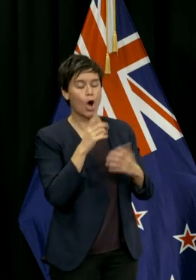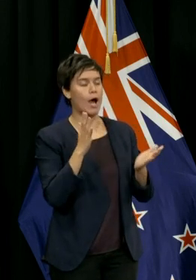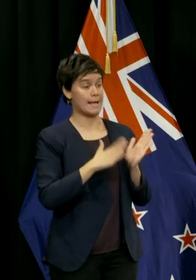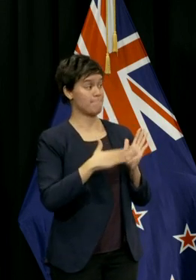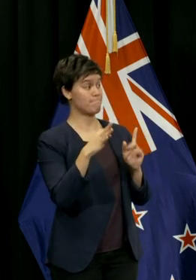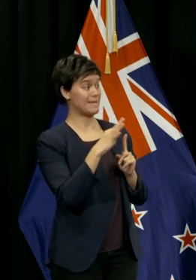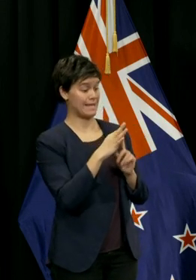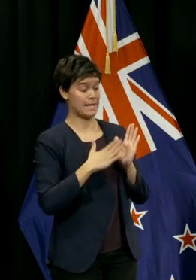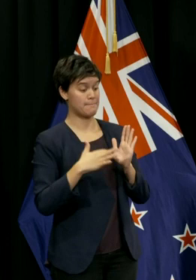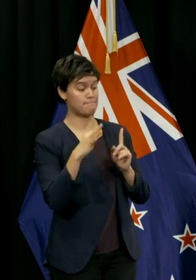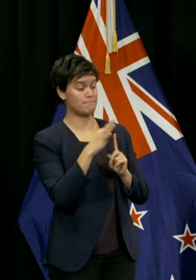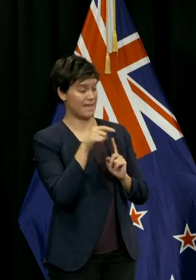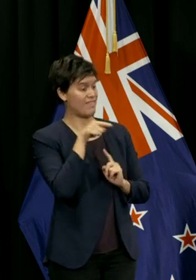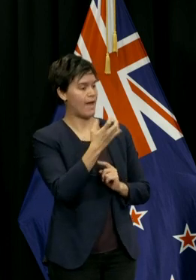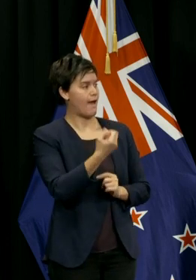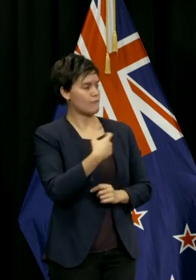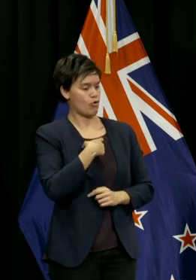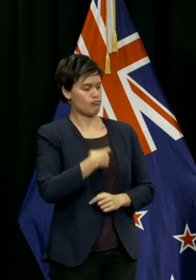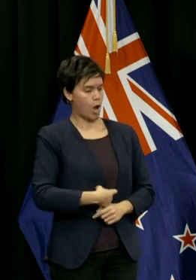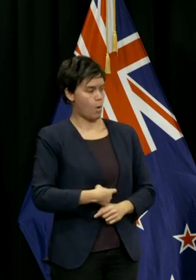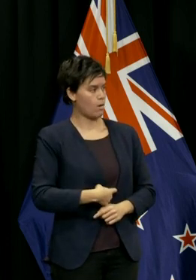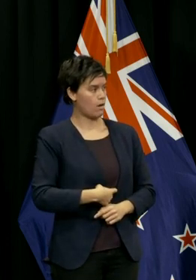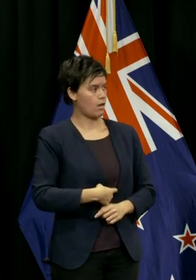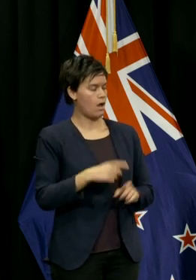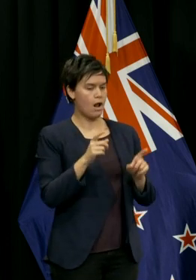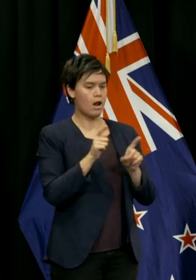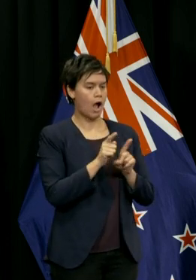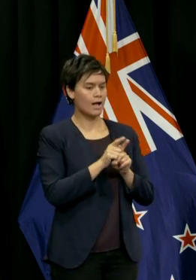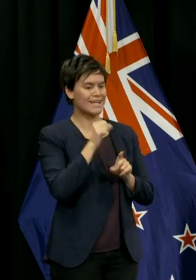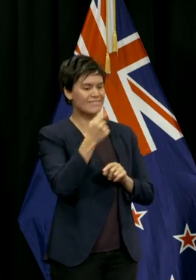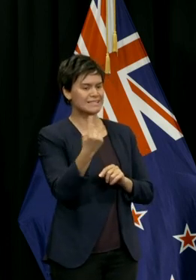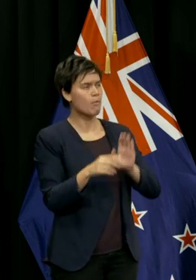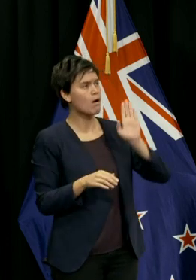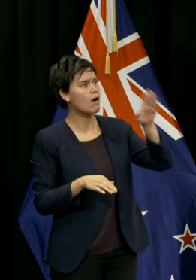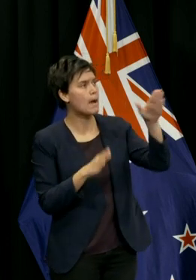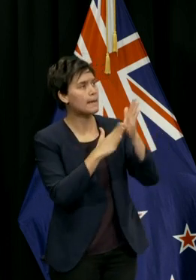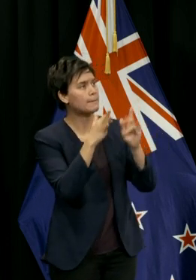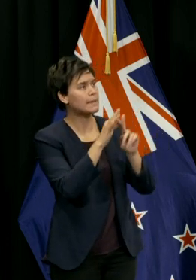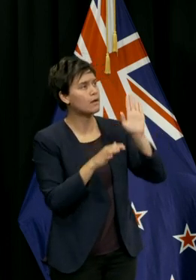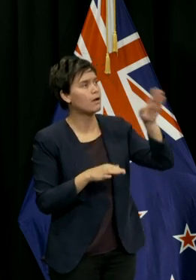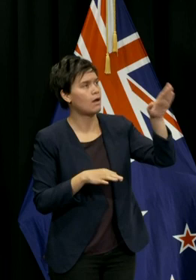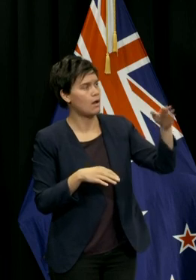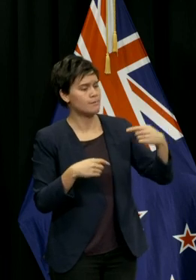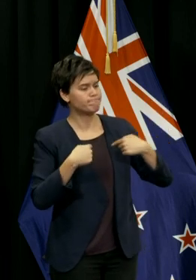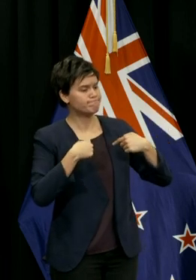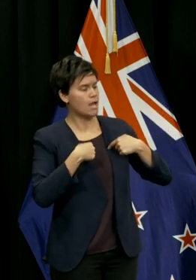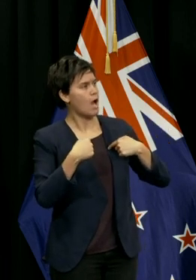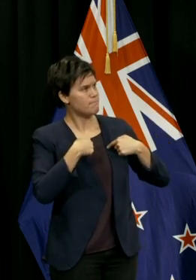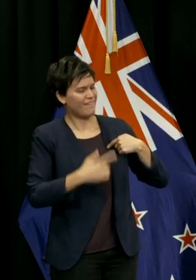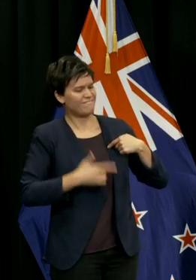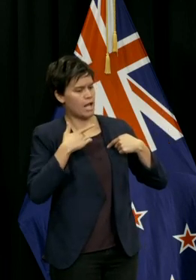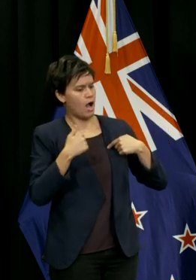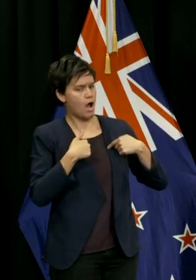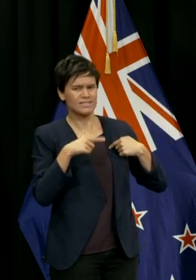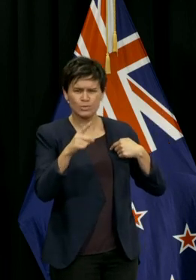for people who think they've got an exceptional circumstance or, should be an essential for service? MPs, did you